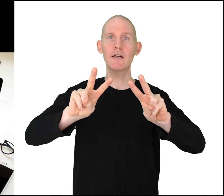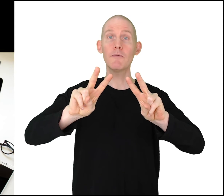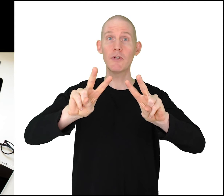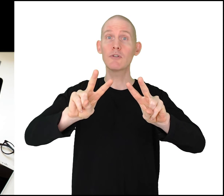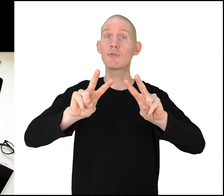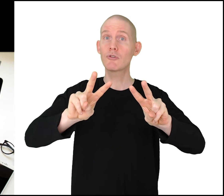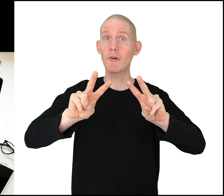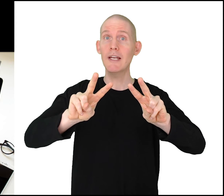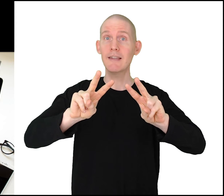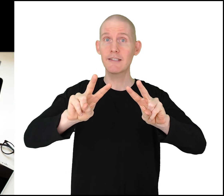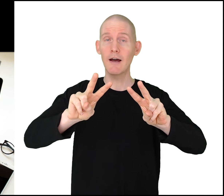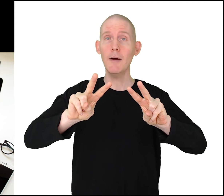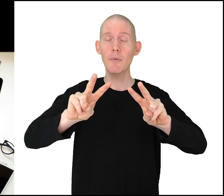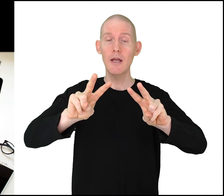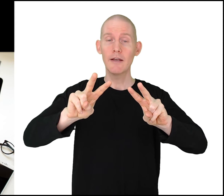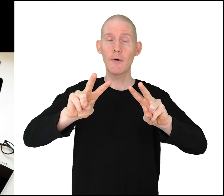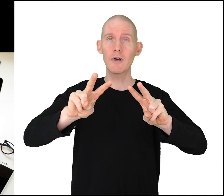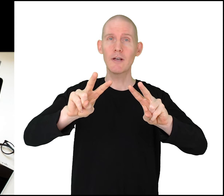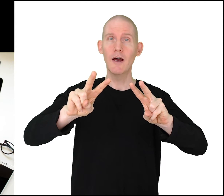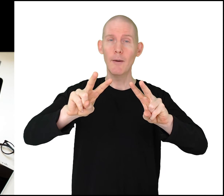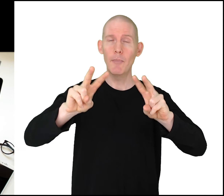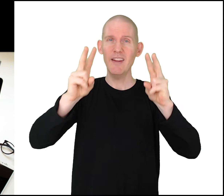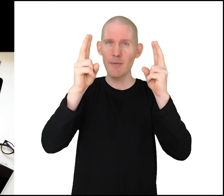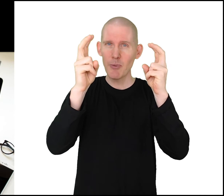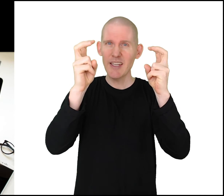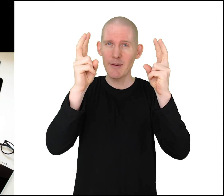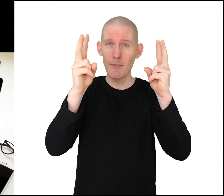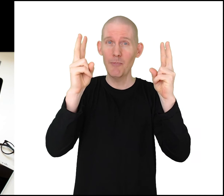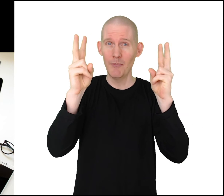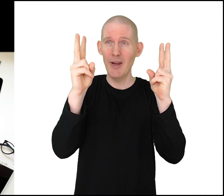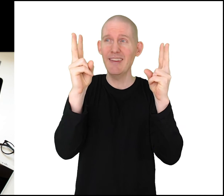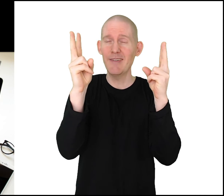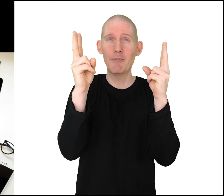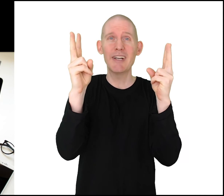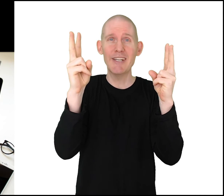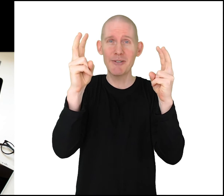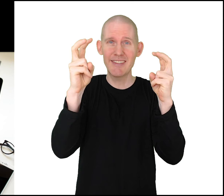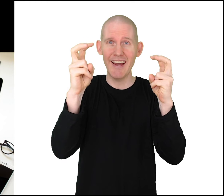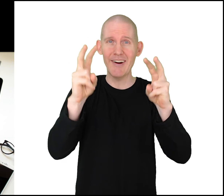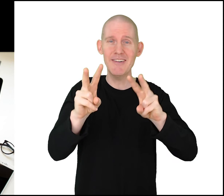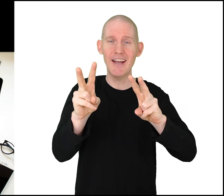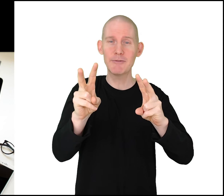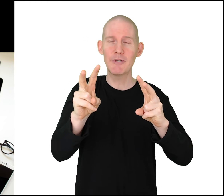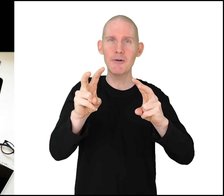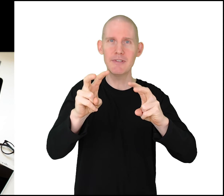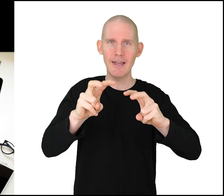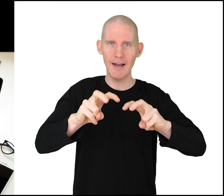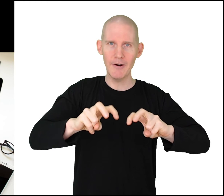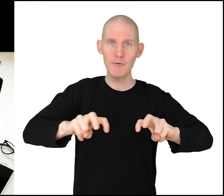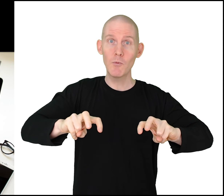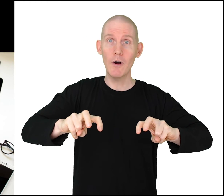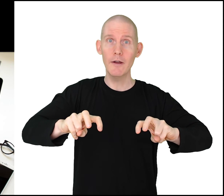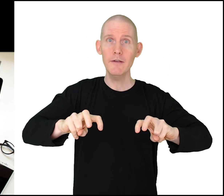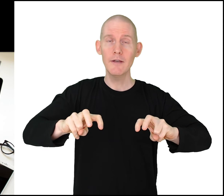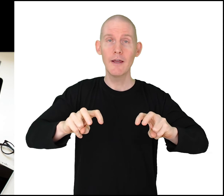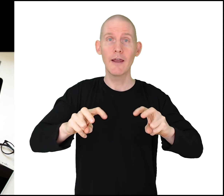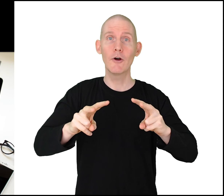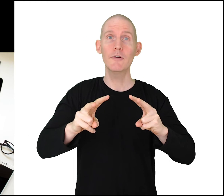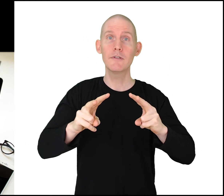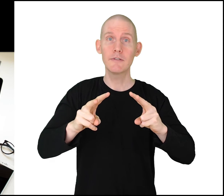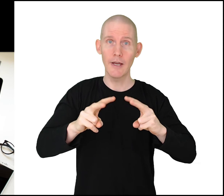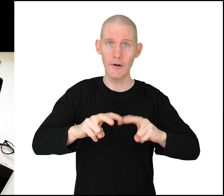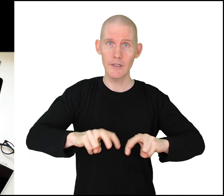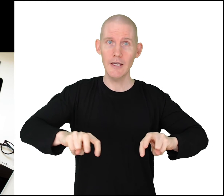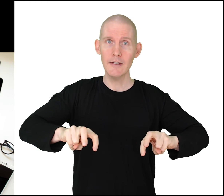about here, fingers straight at the top. Now we're gonna bend the bunny ears down as we go down 1 and